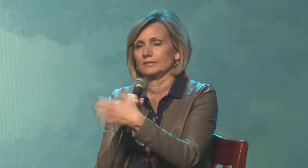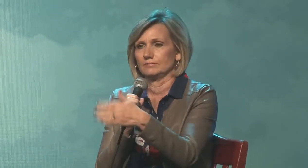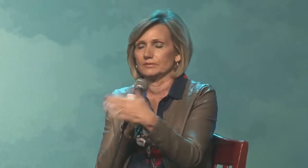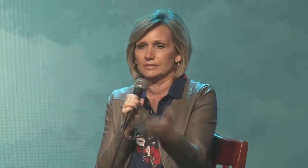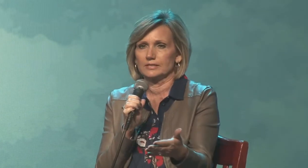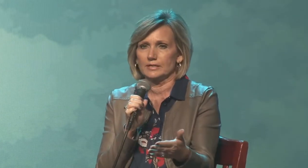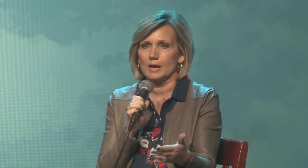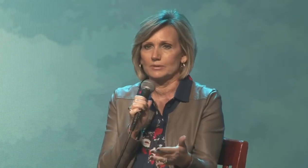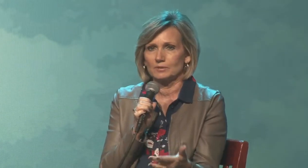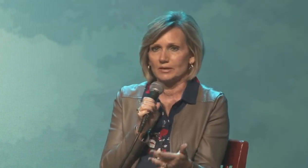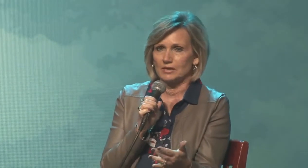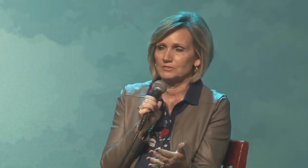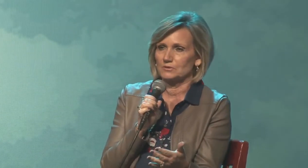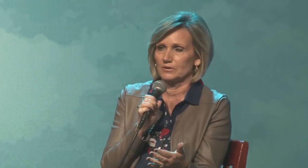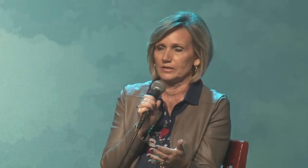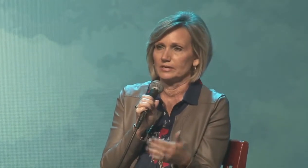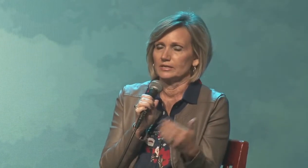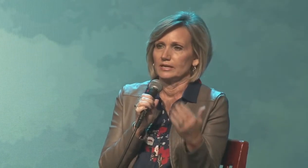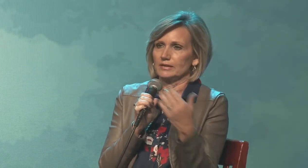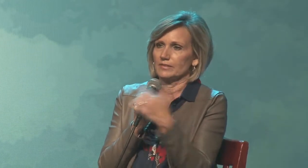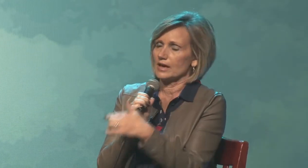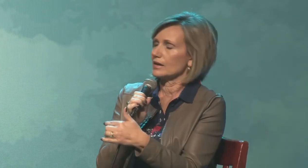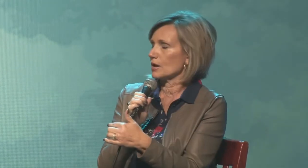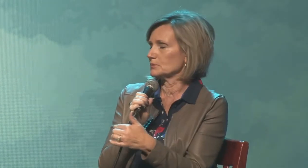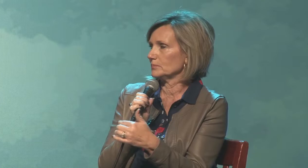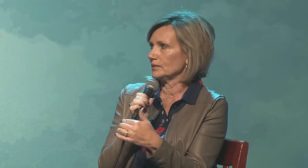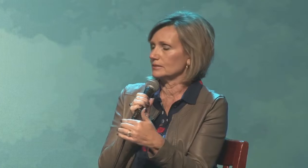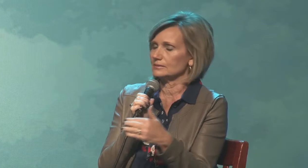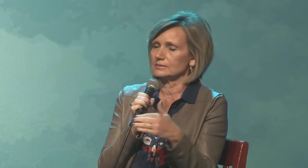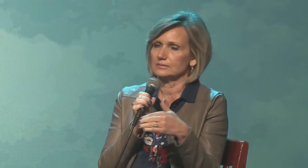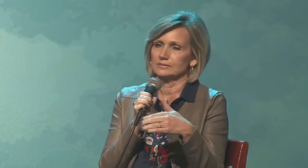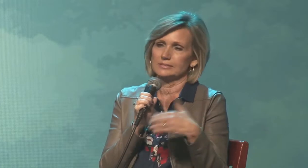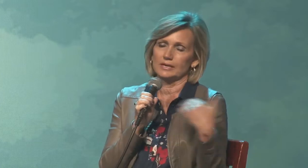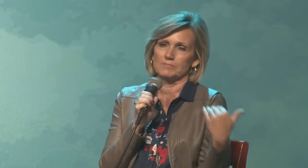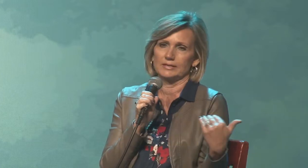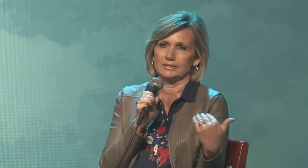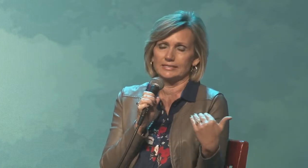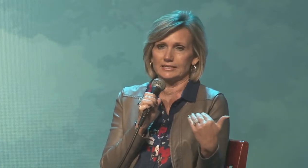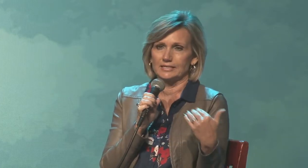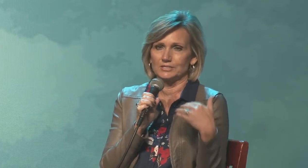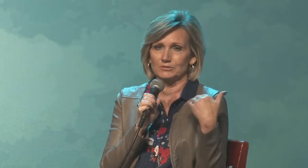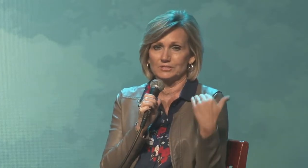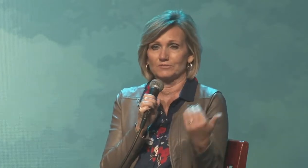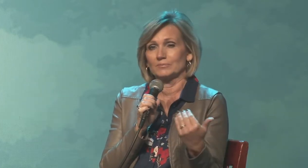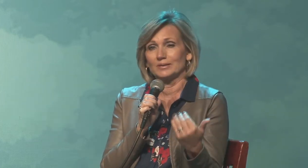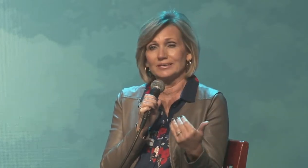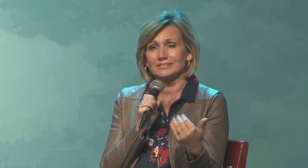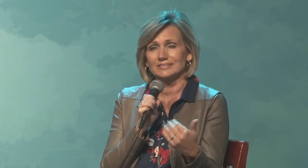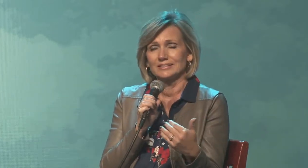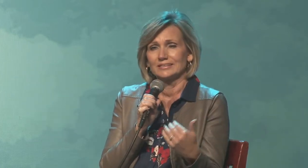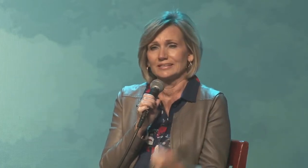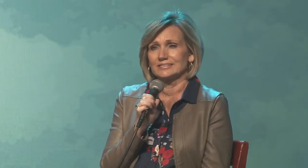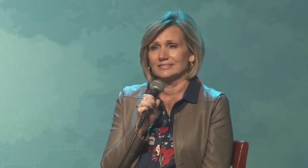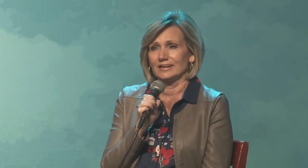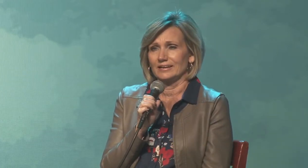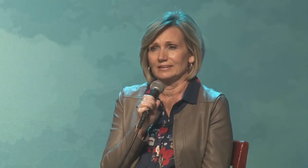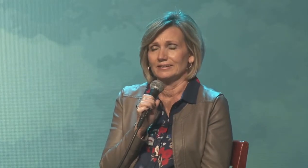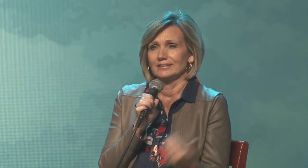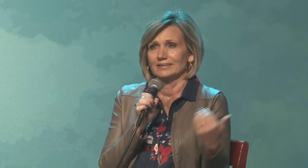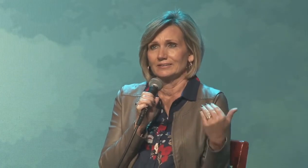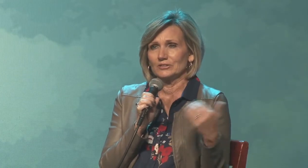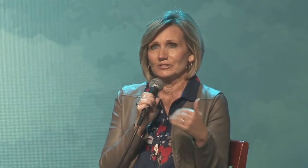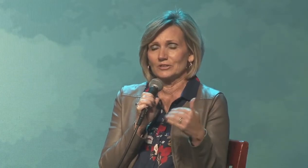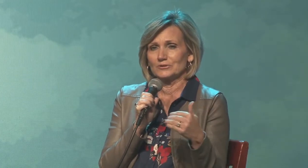and then the things that had happened in my life story, and that helped me take my identity to a different place and